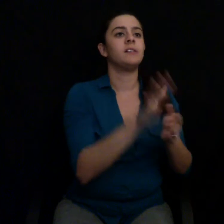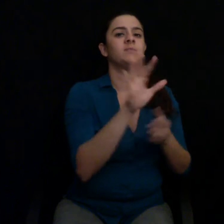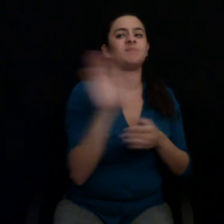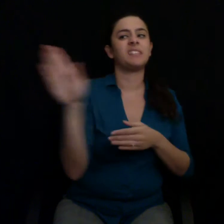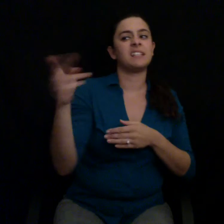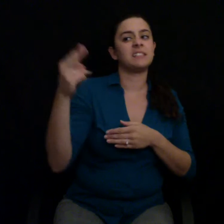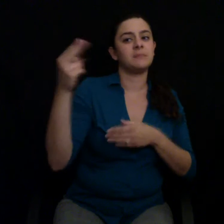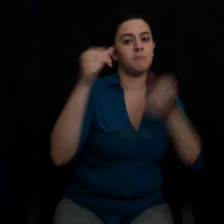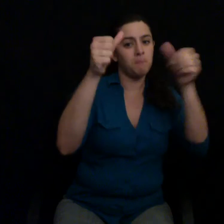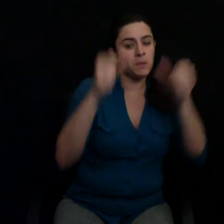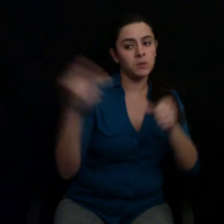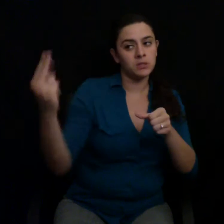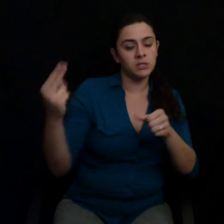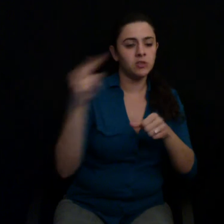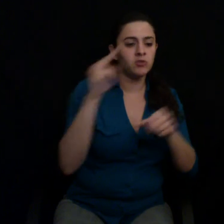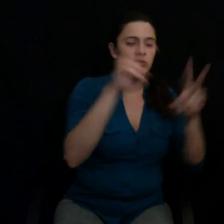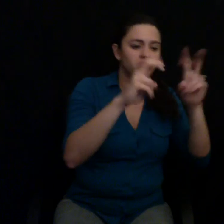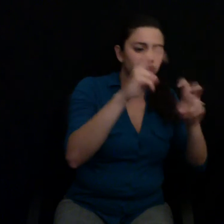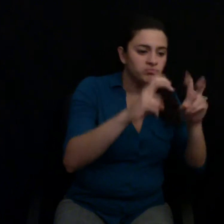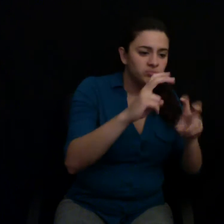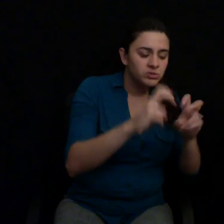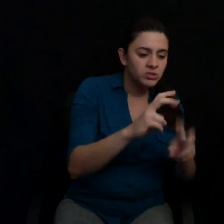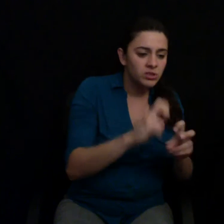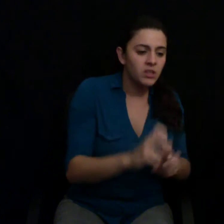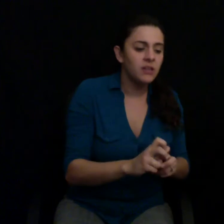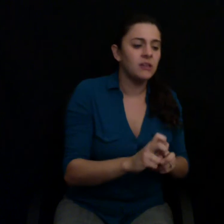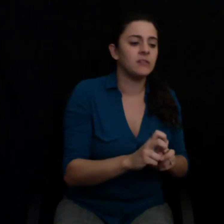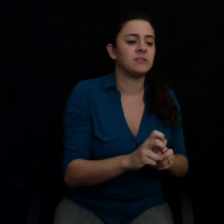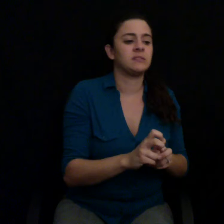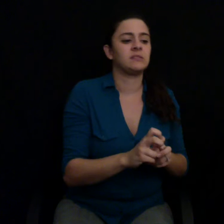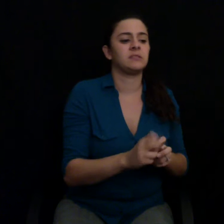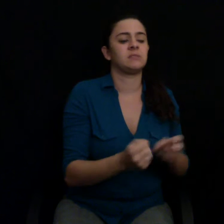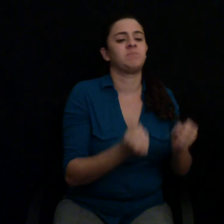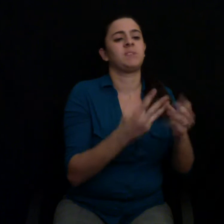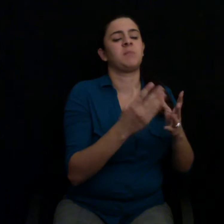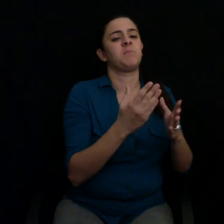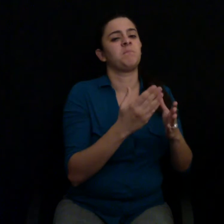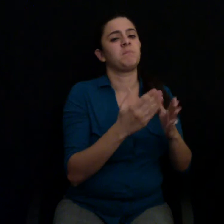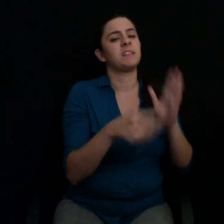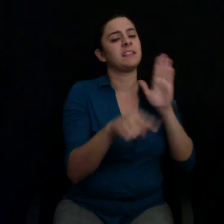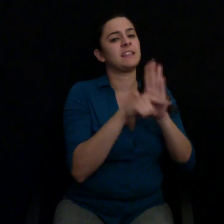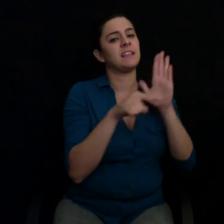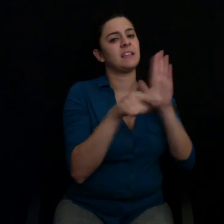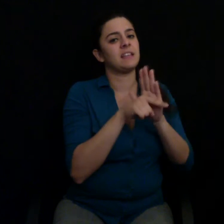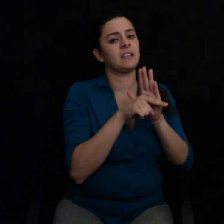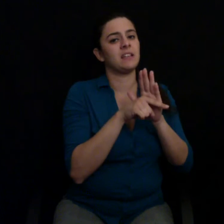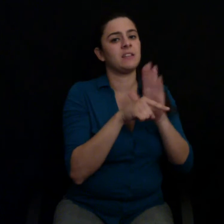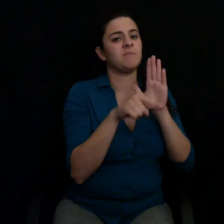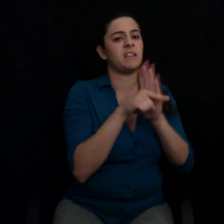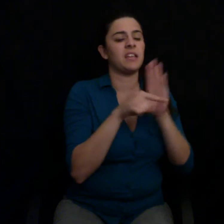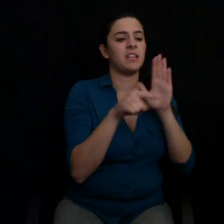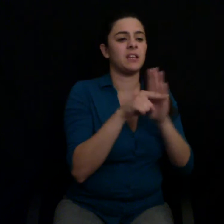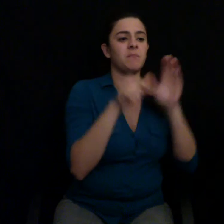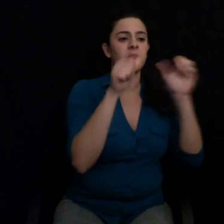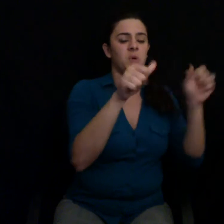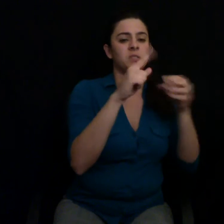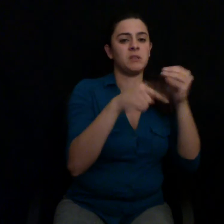us specifically who work on this podcast. What was really shocking were several racist posts that Huck had made several years